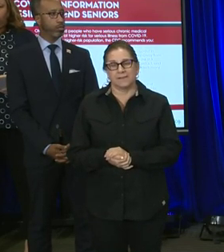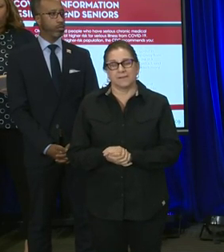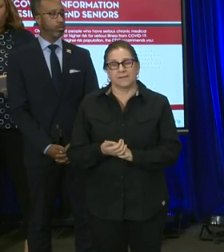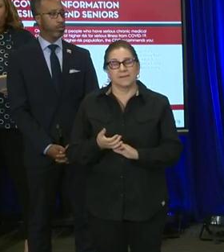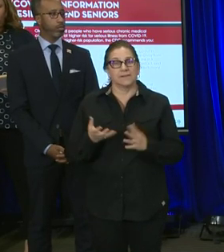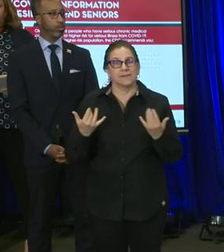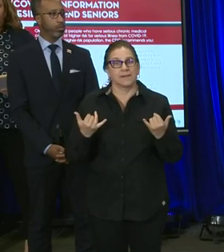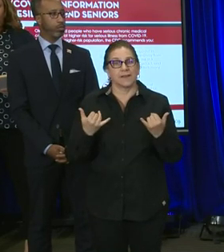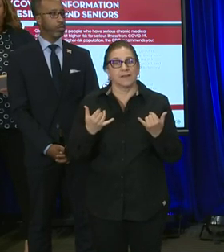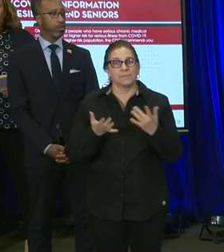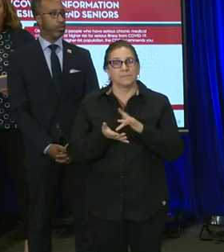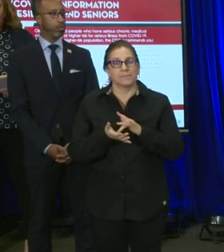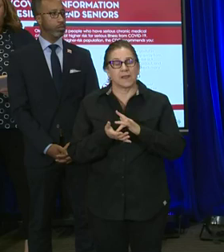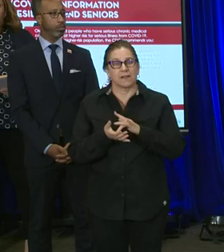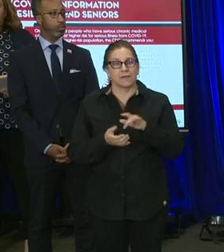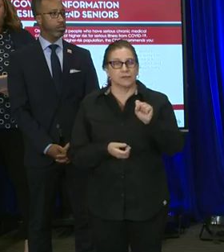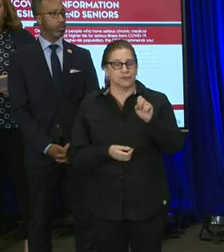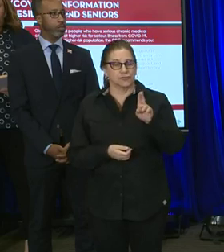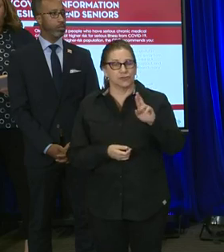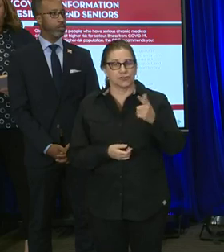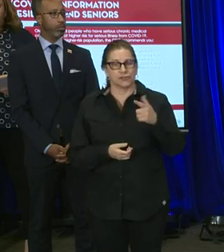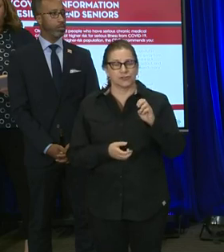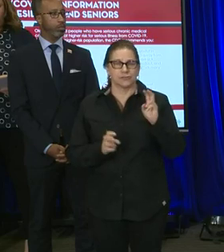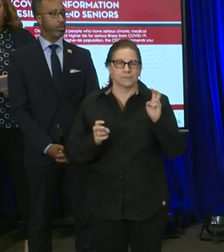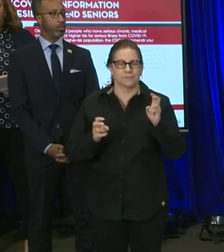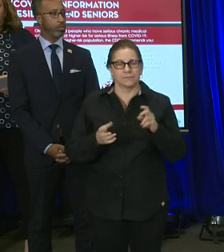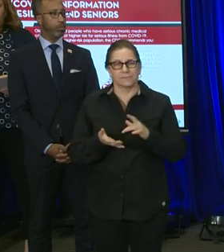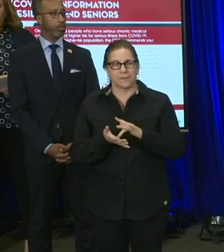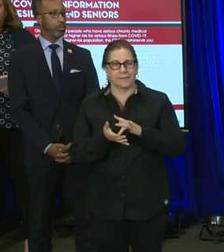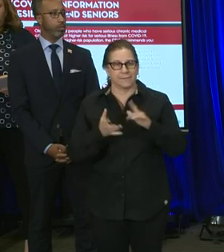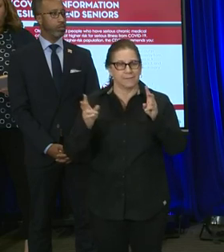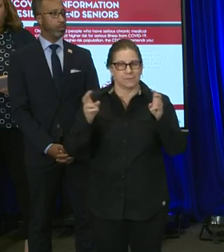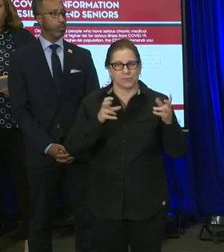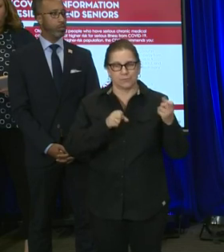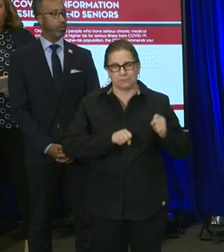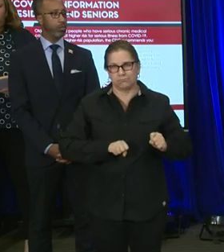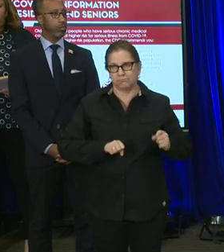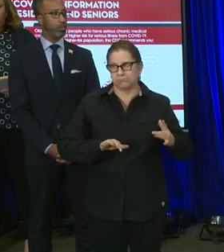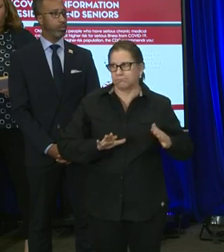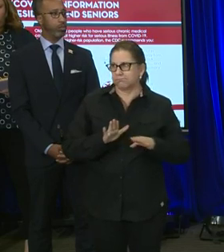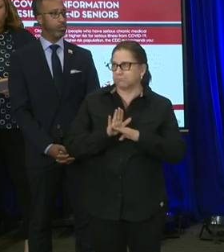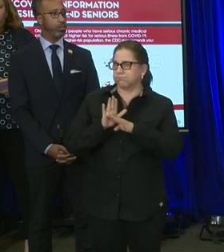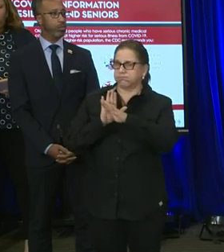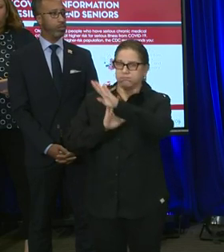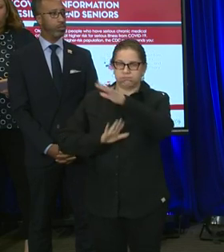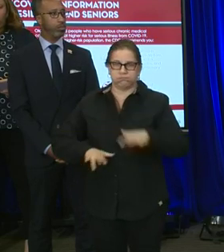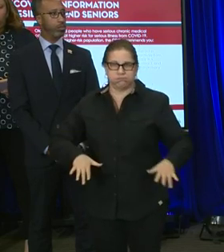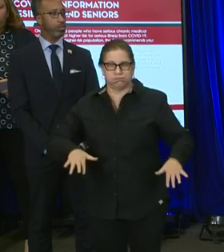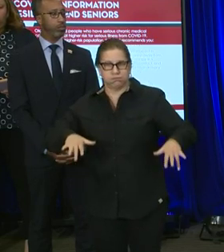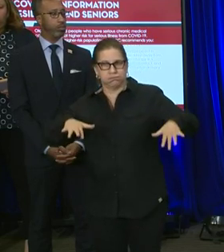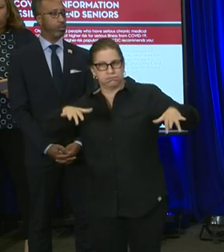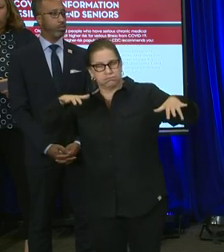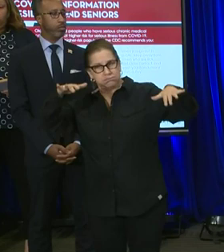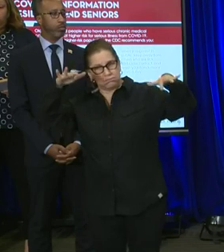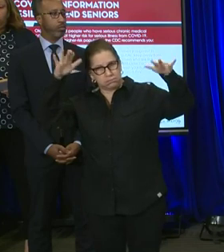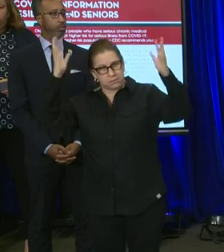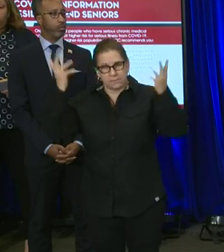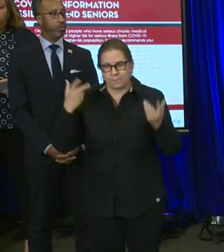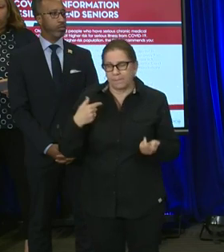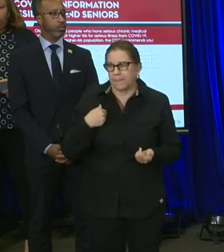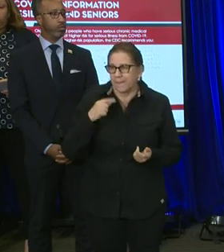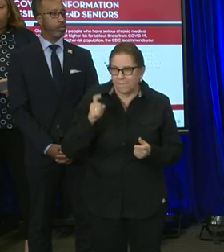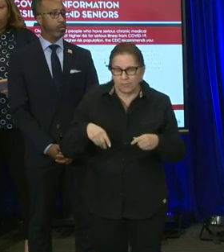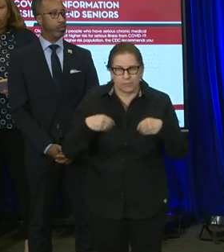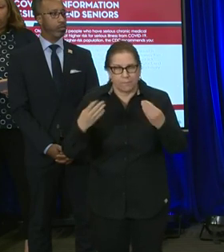of months, with our healthcare providers being able to use innovative ways to deliver care, to being prepared to